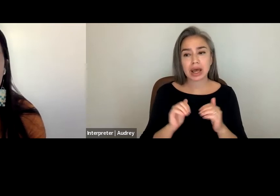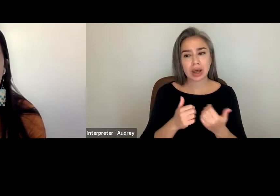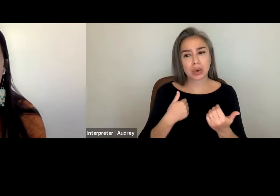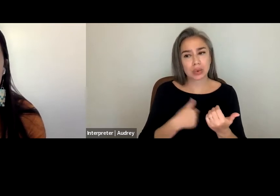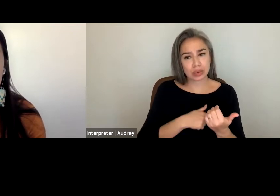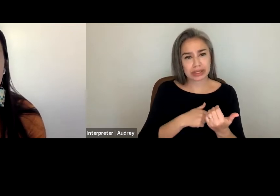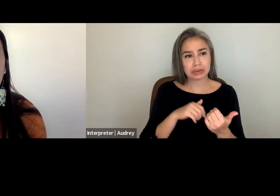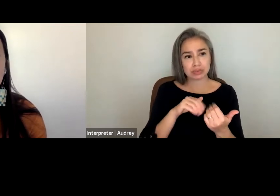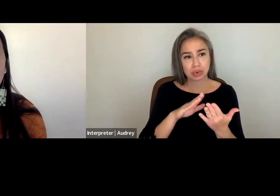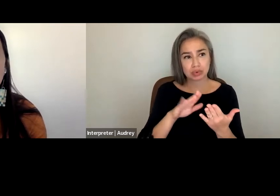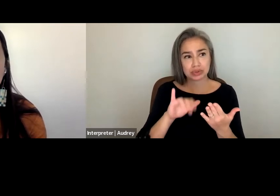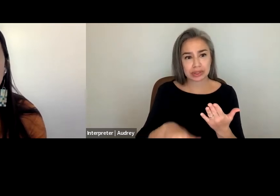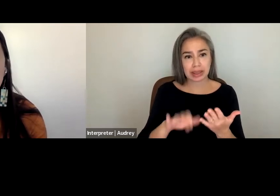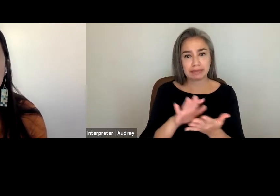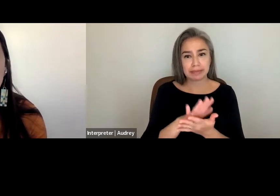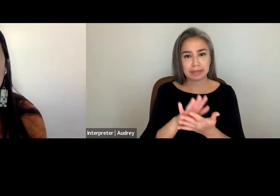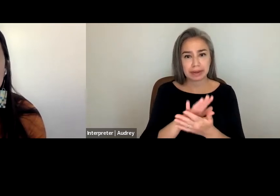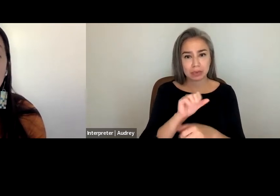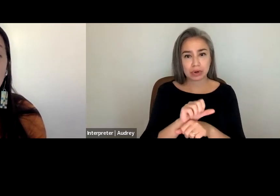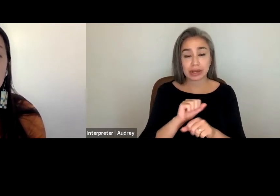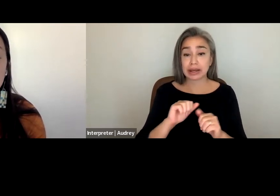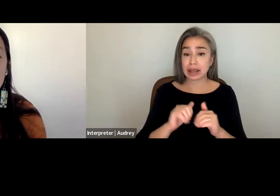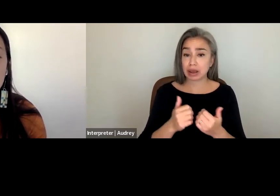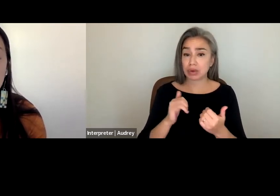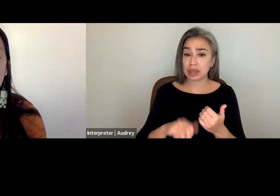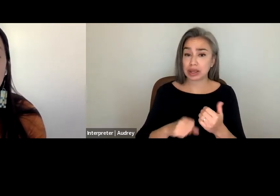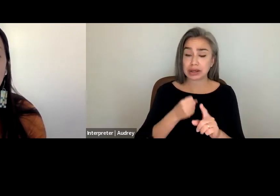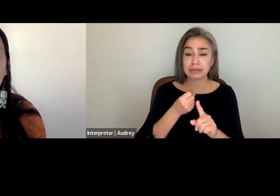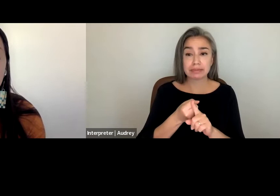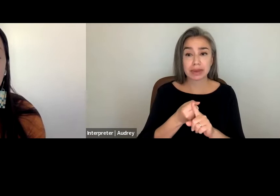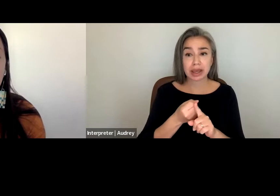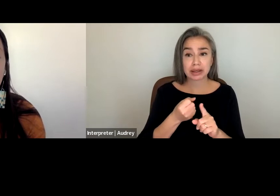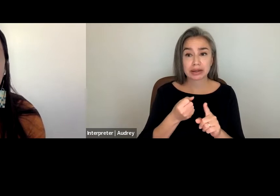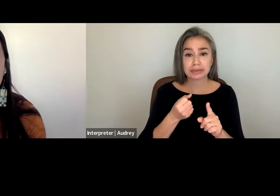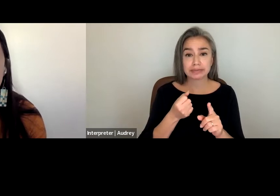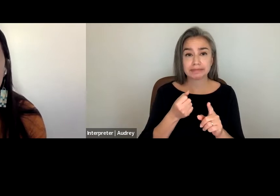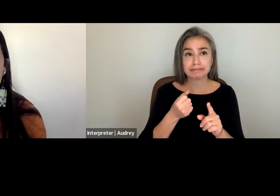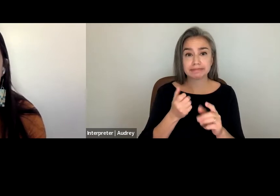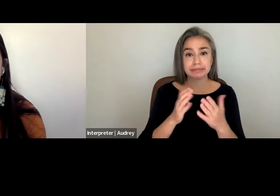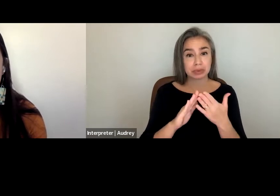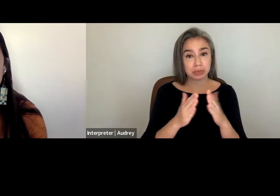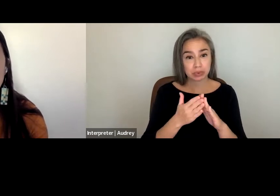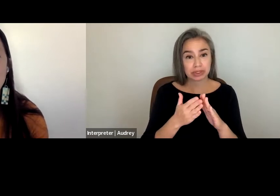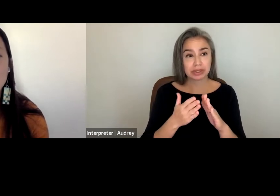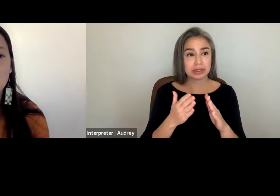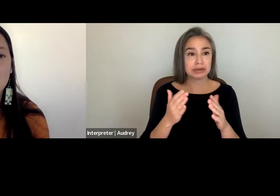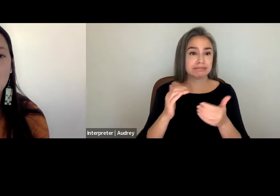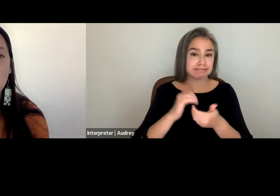this paperwork and how it can impact the community engaged